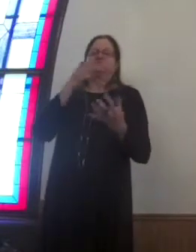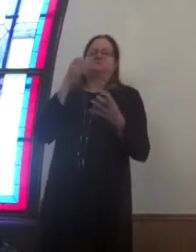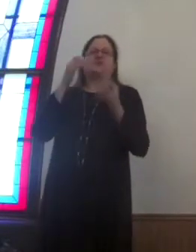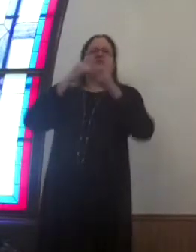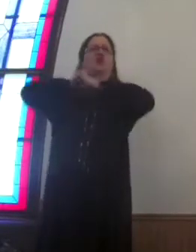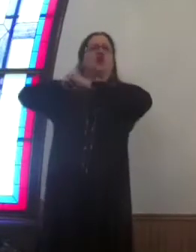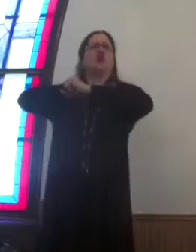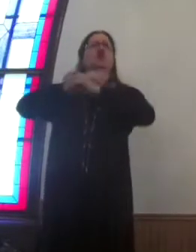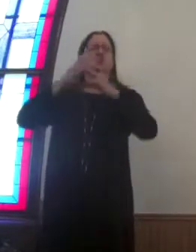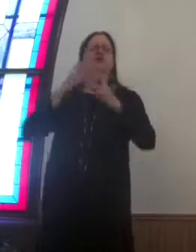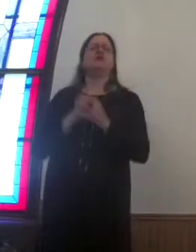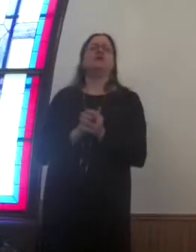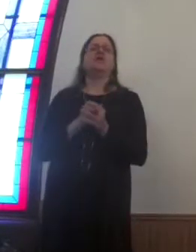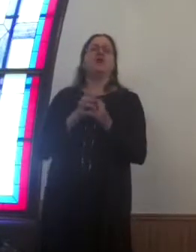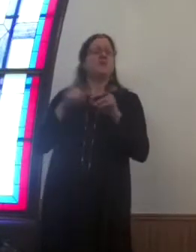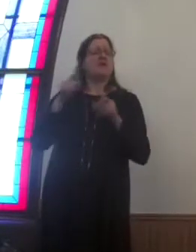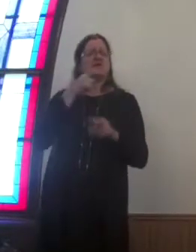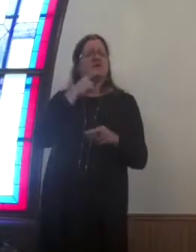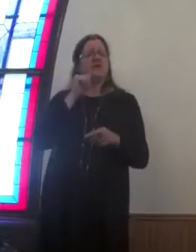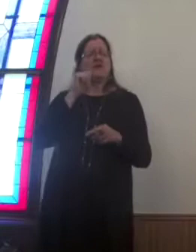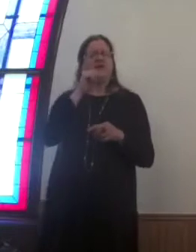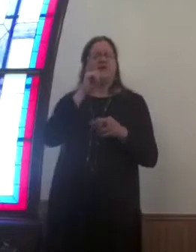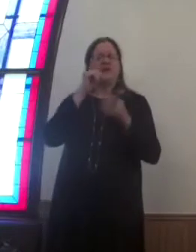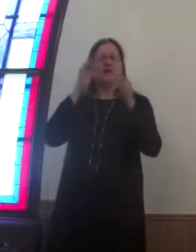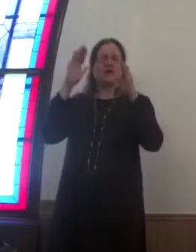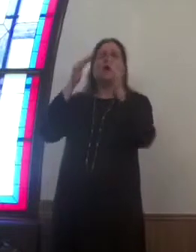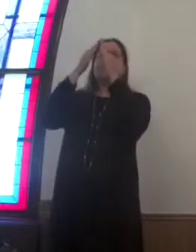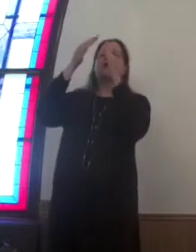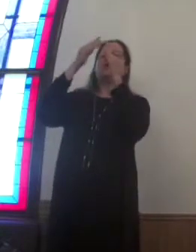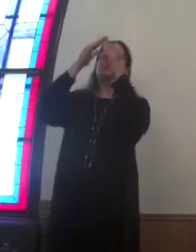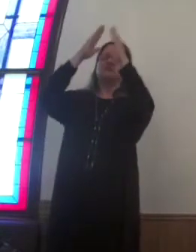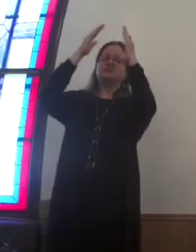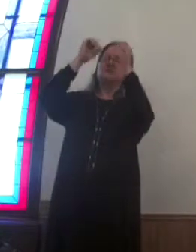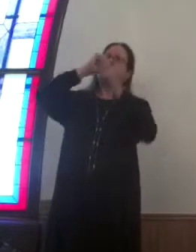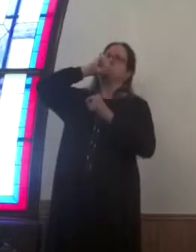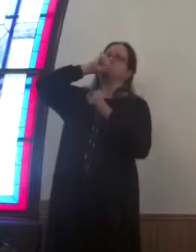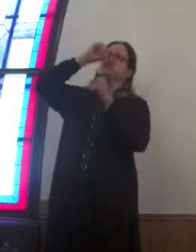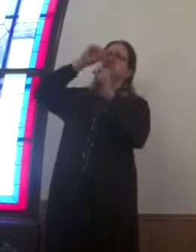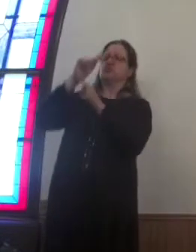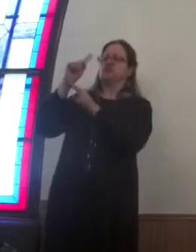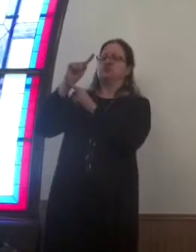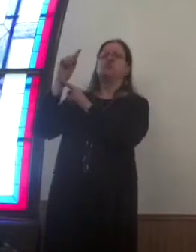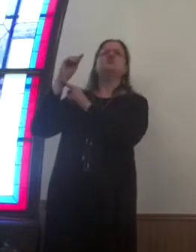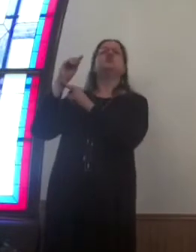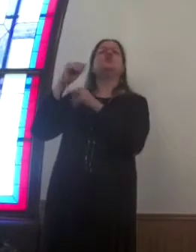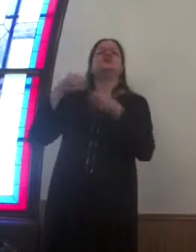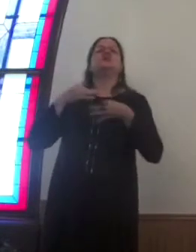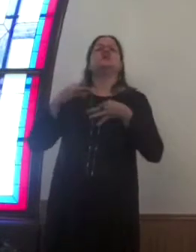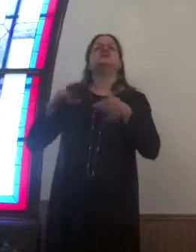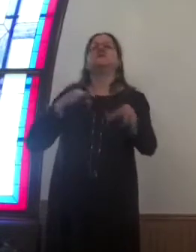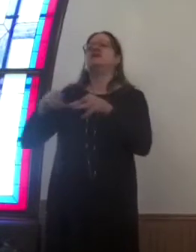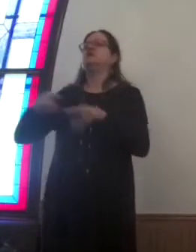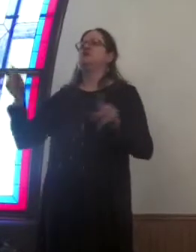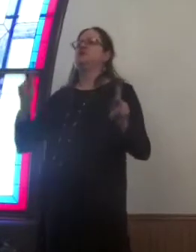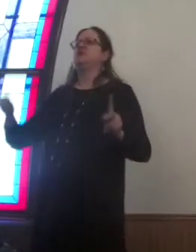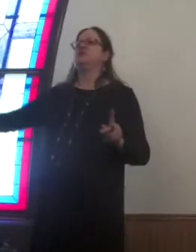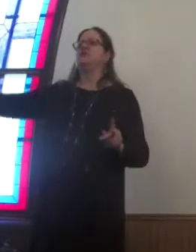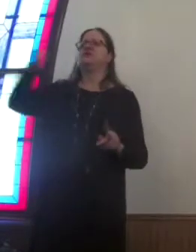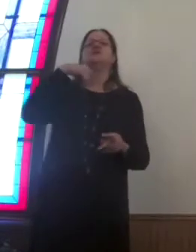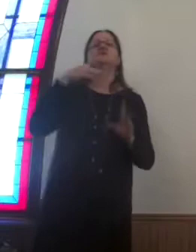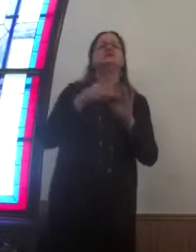Wallis continues to write and say, Archbishop Tutu spoke to these representatives and